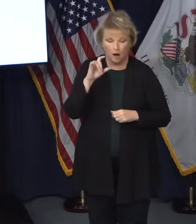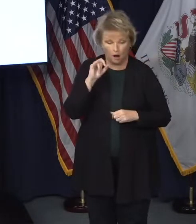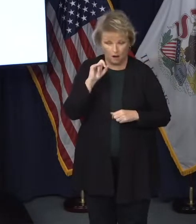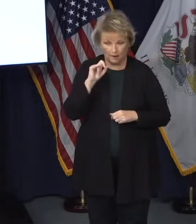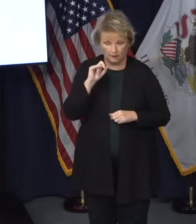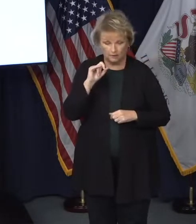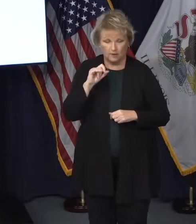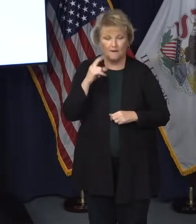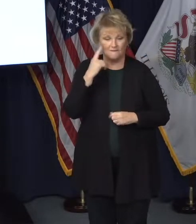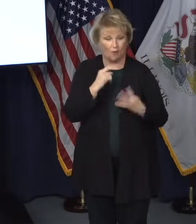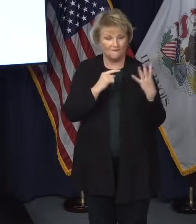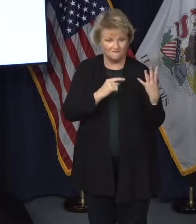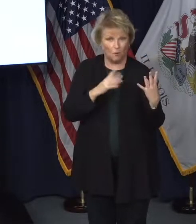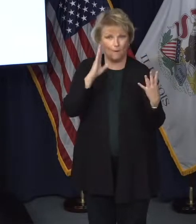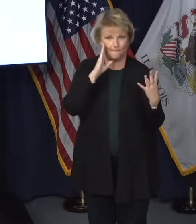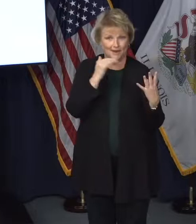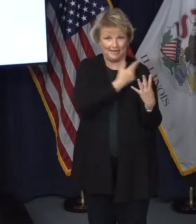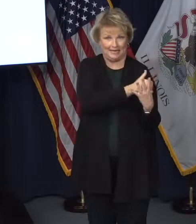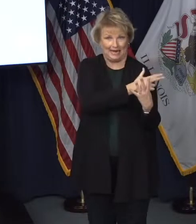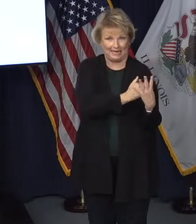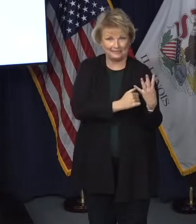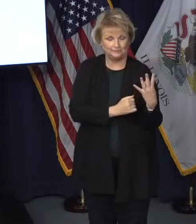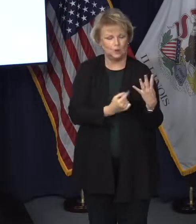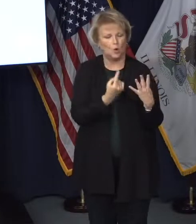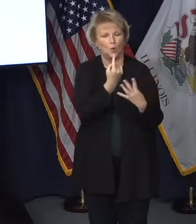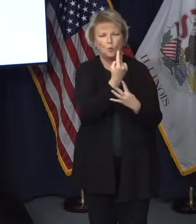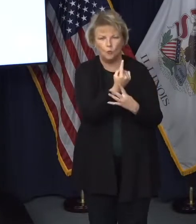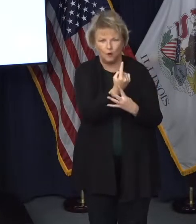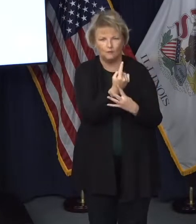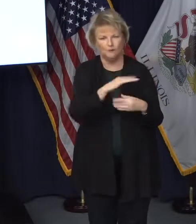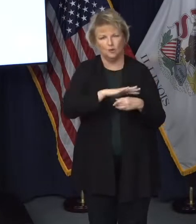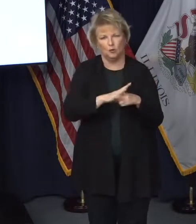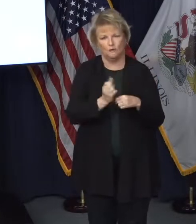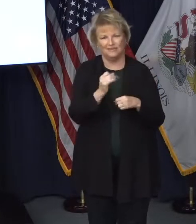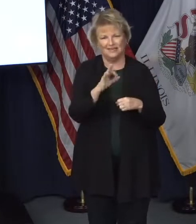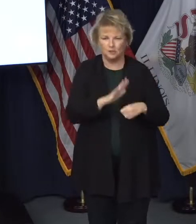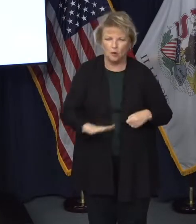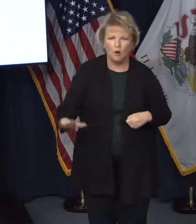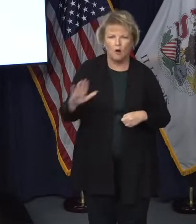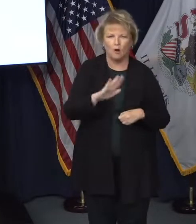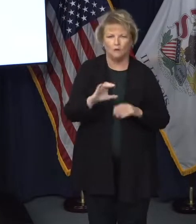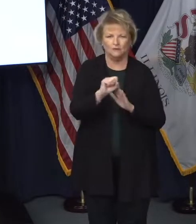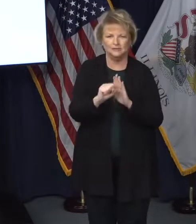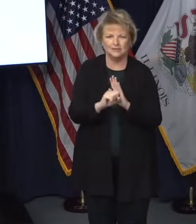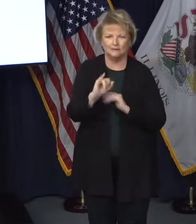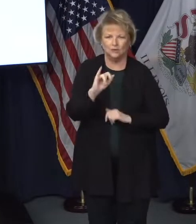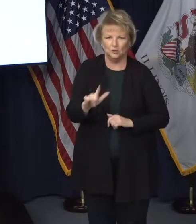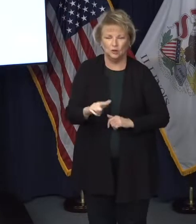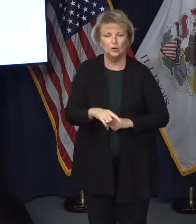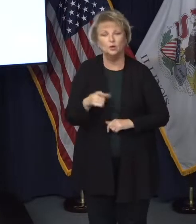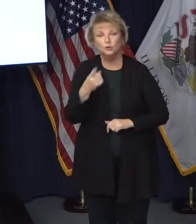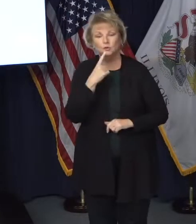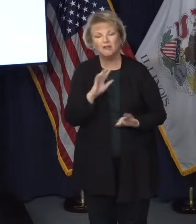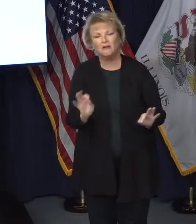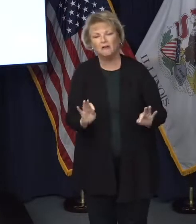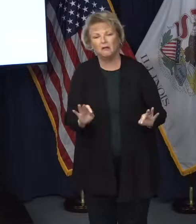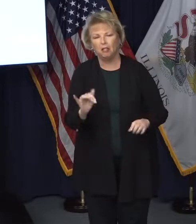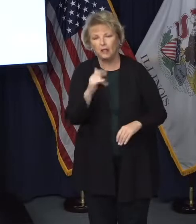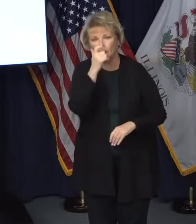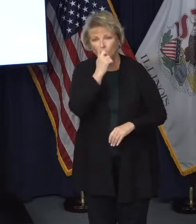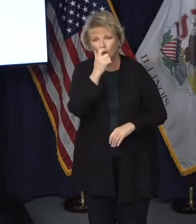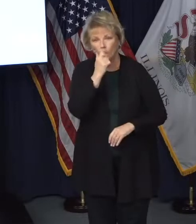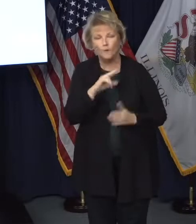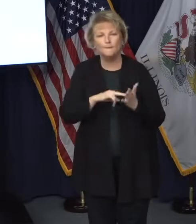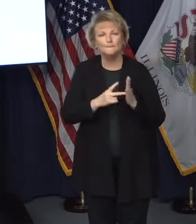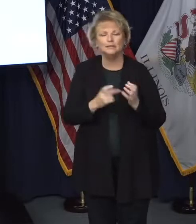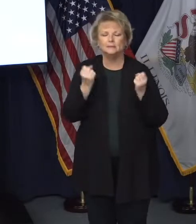every 4 beds that's occupied in the hospitals across our state. This just another cold is putting hundreds